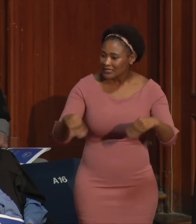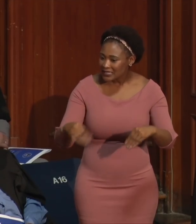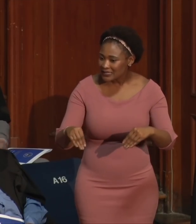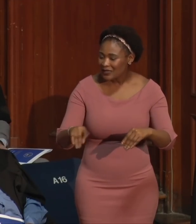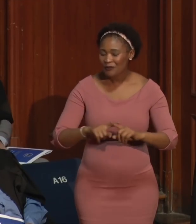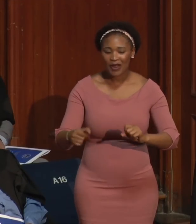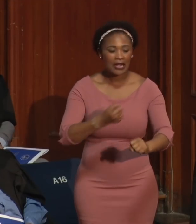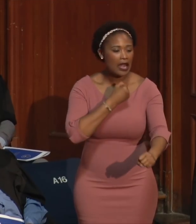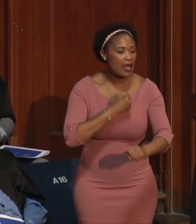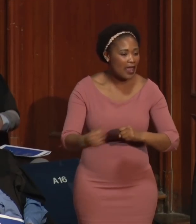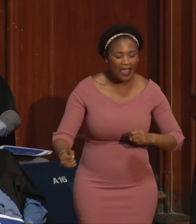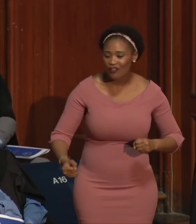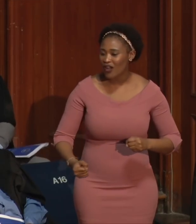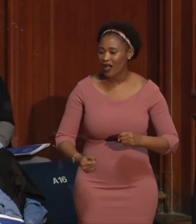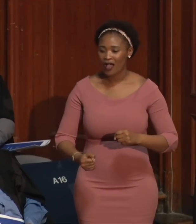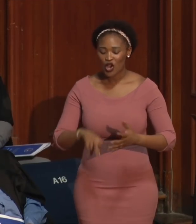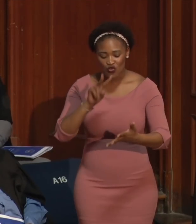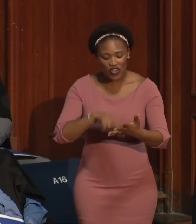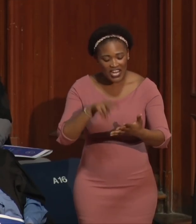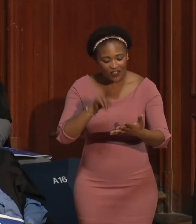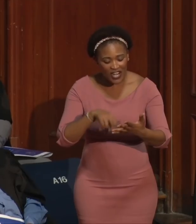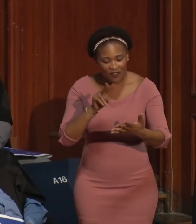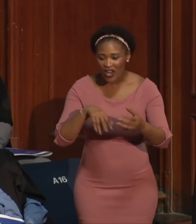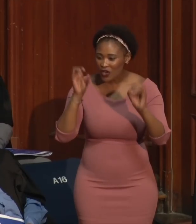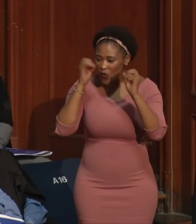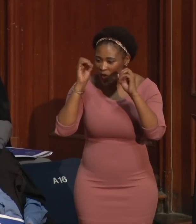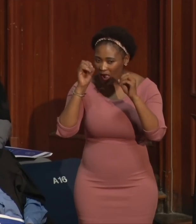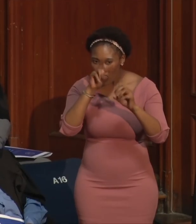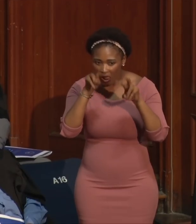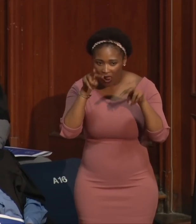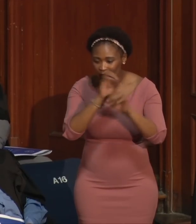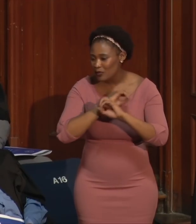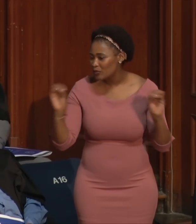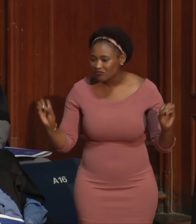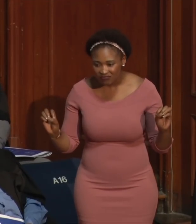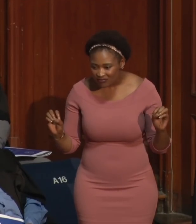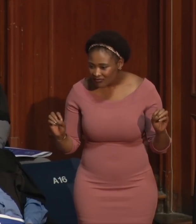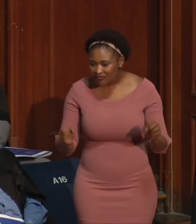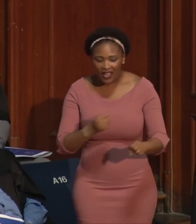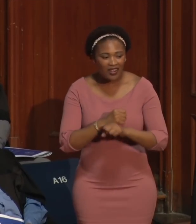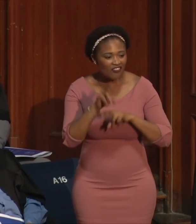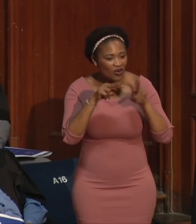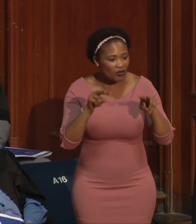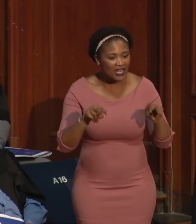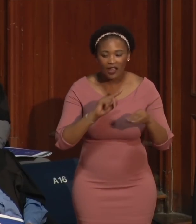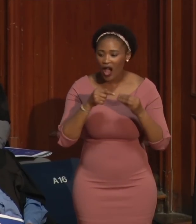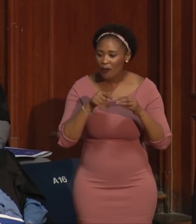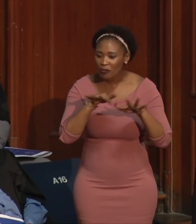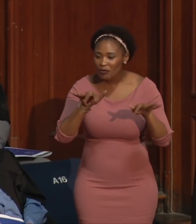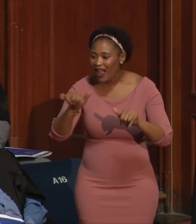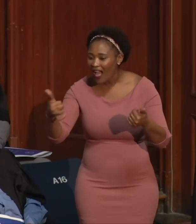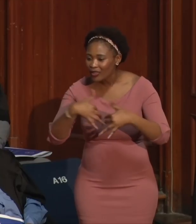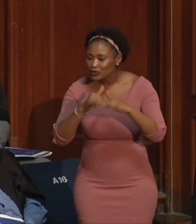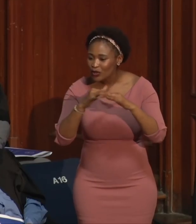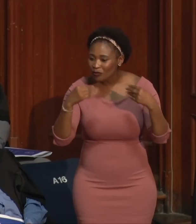has never read past the first 10 pages of a Google search, hasn't read about the people who started businesses in that